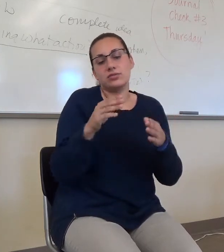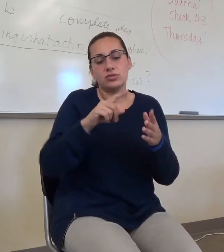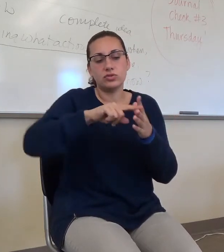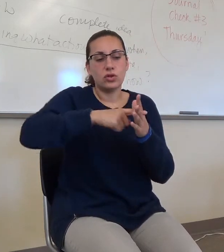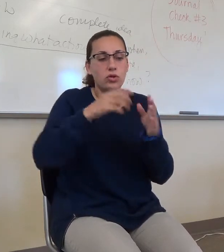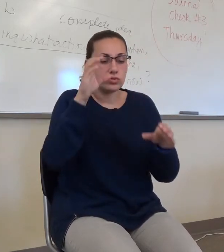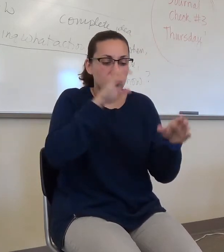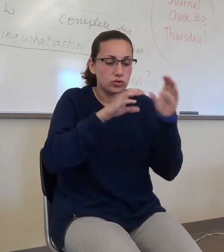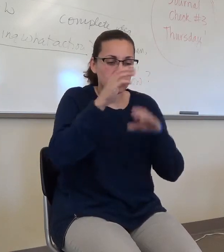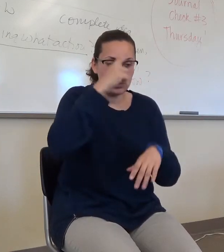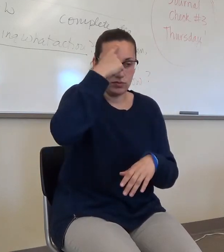Okay.